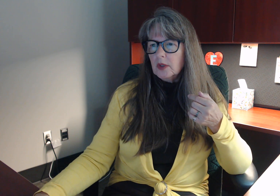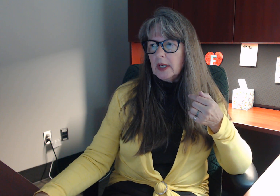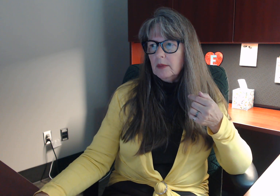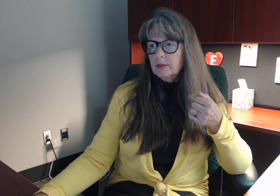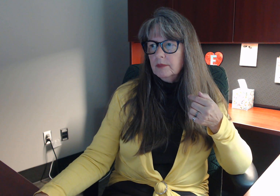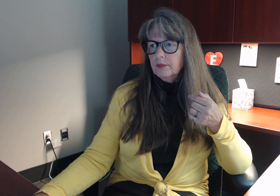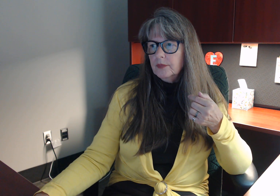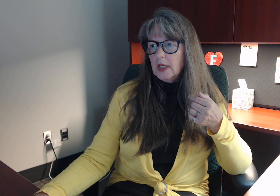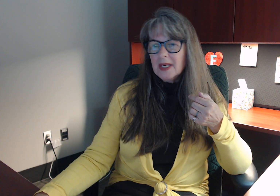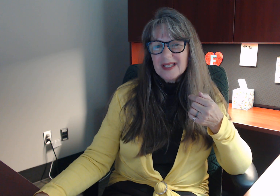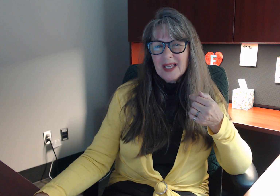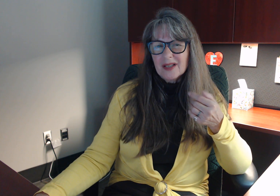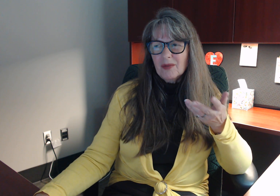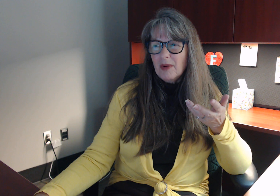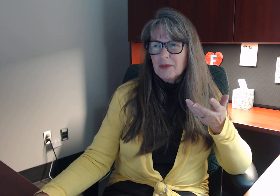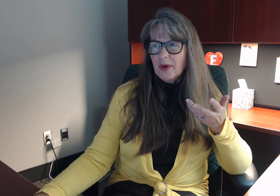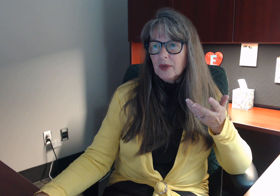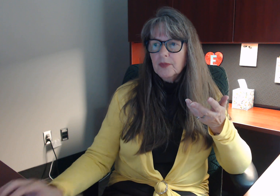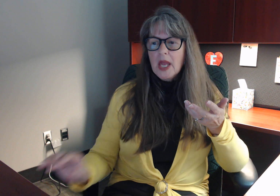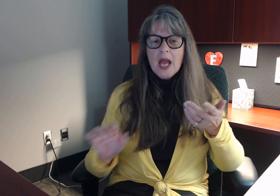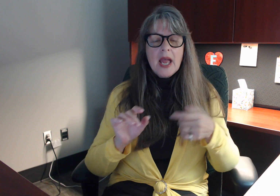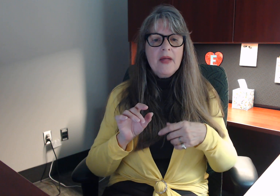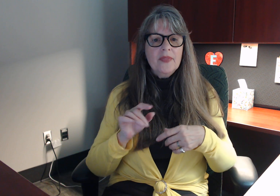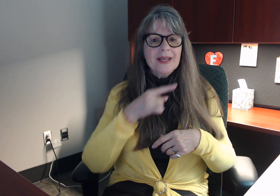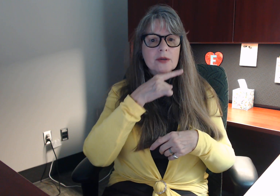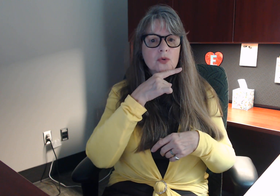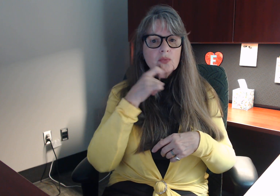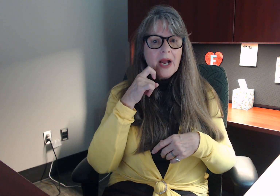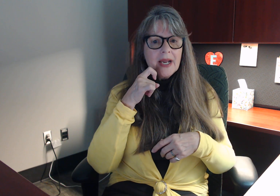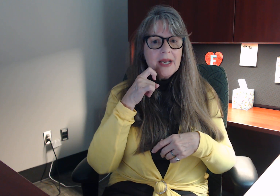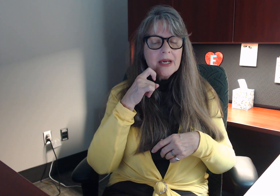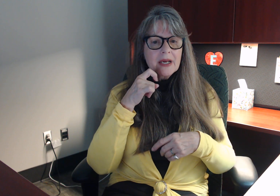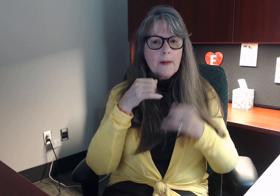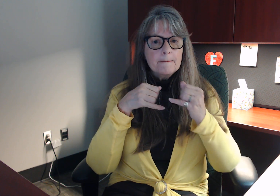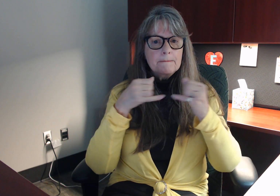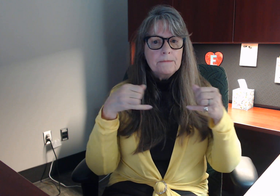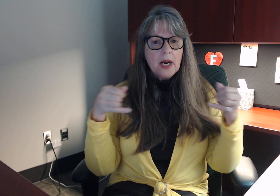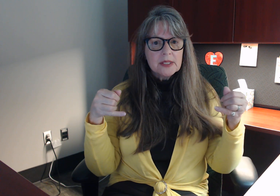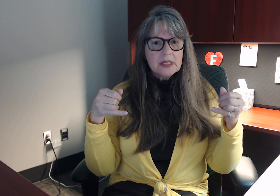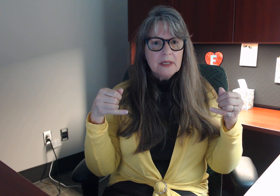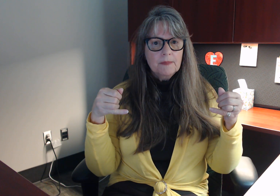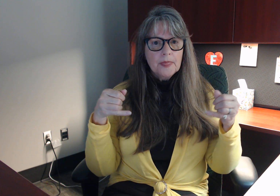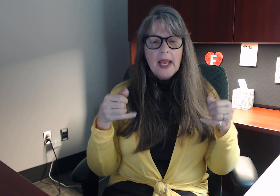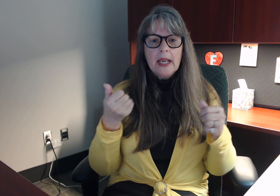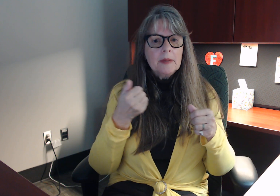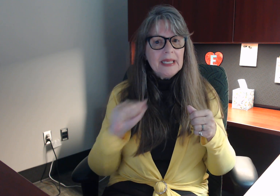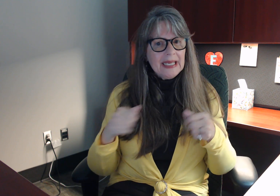keep. And it doesn't say, so probably forever. And then dried pasta, and it could be any